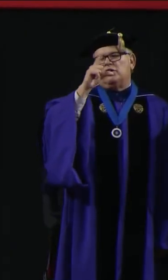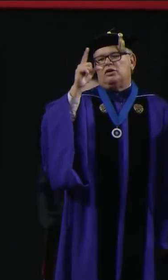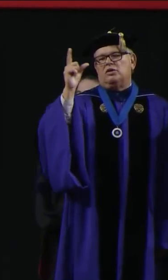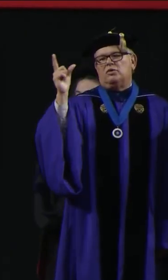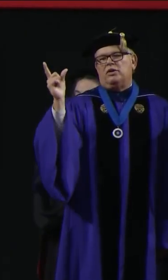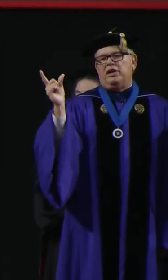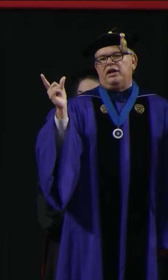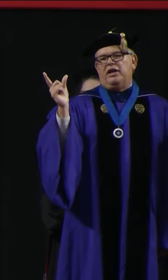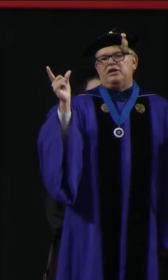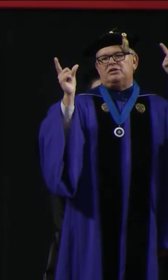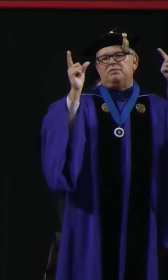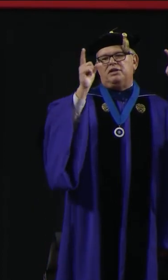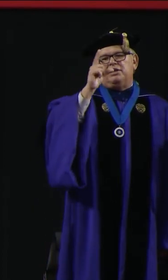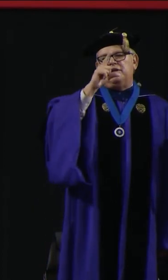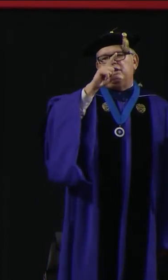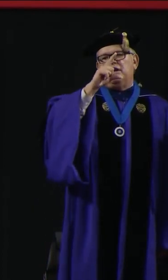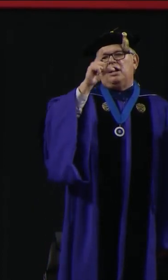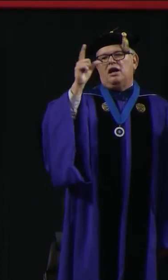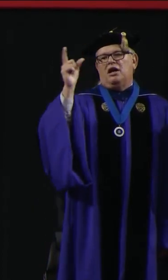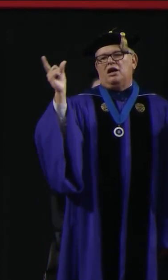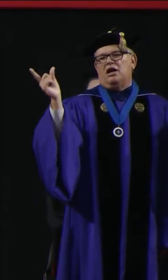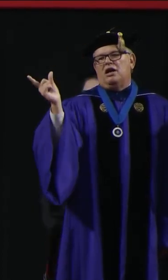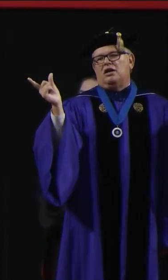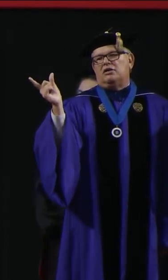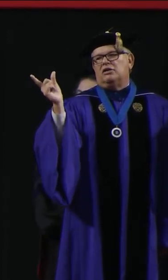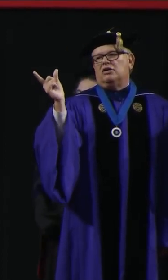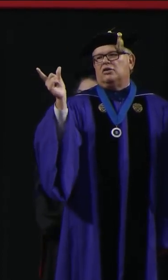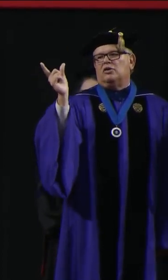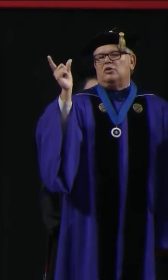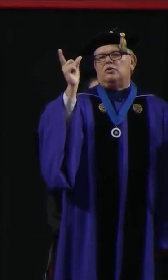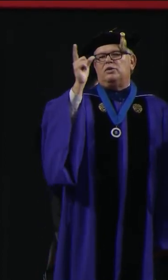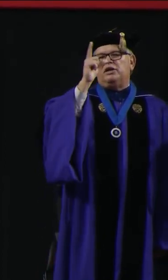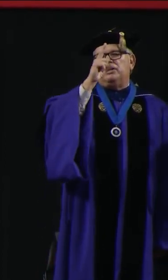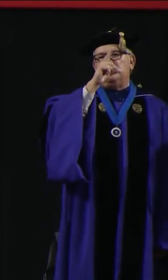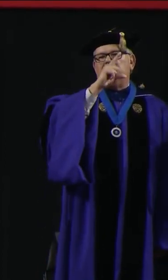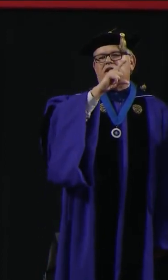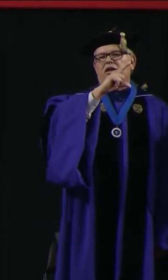you'll always be our